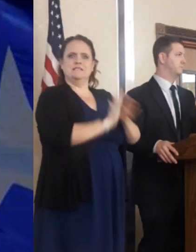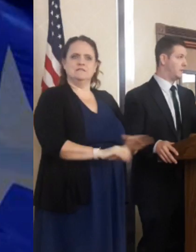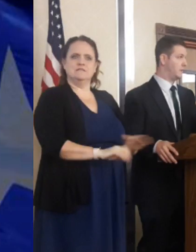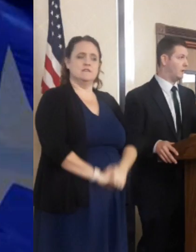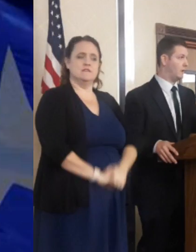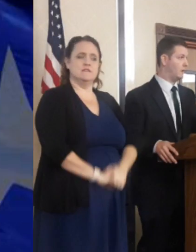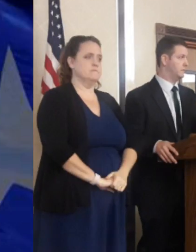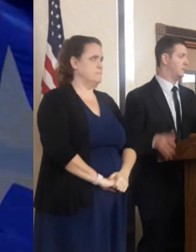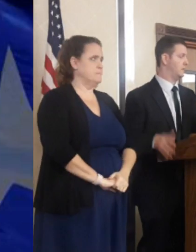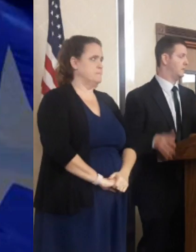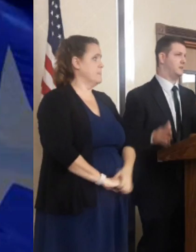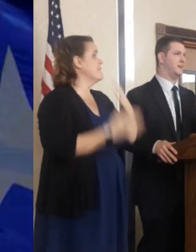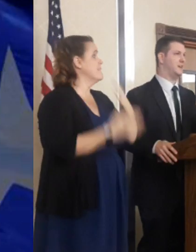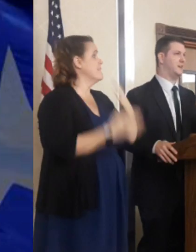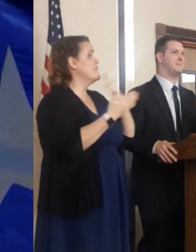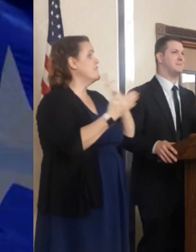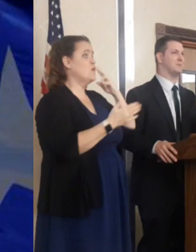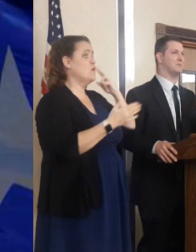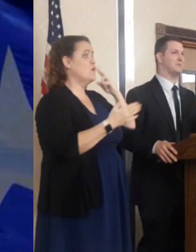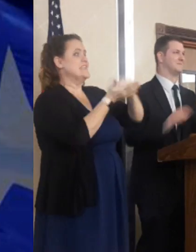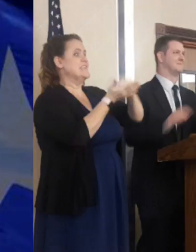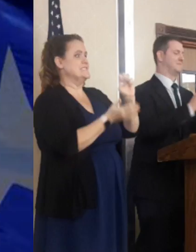Thank y'all, and I'll see y'all again.